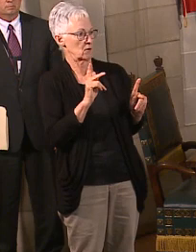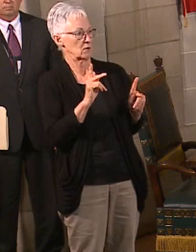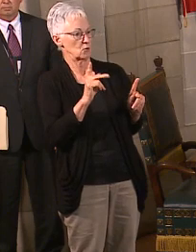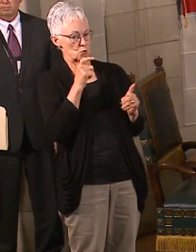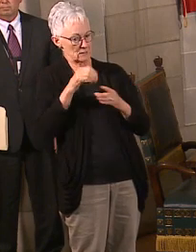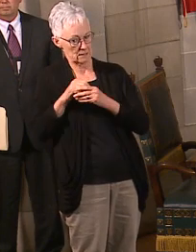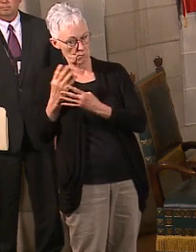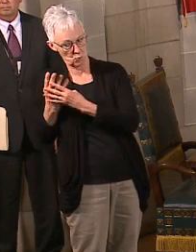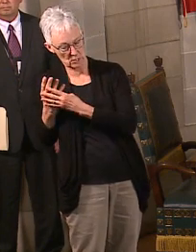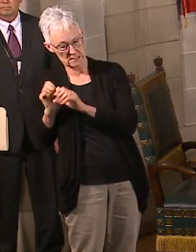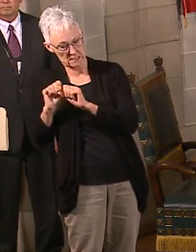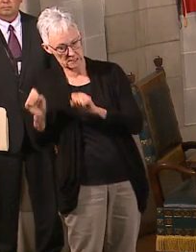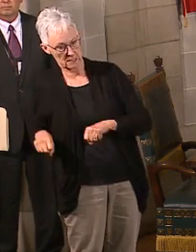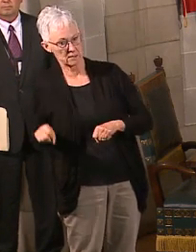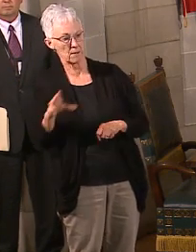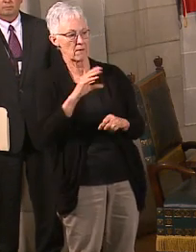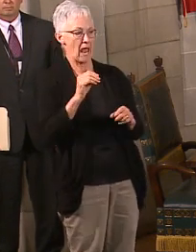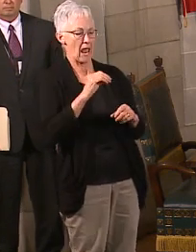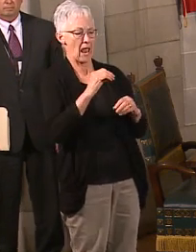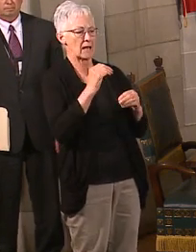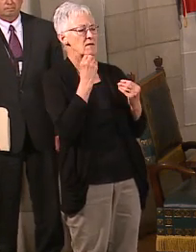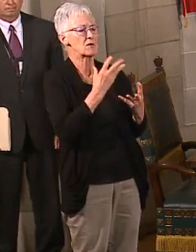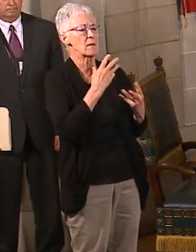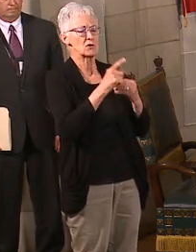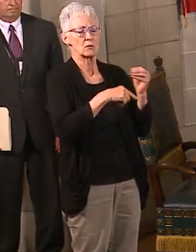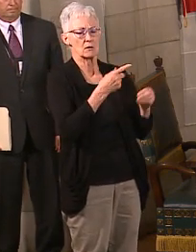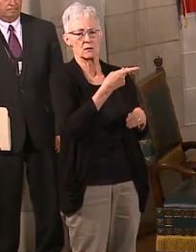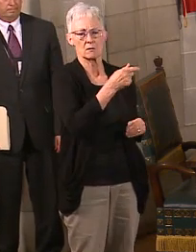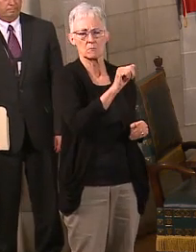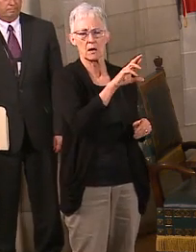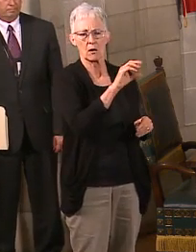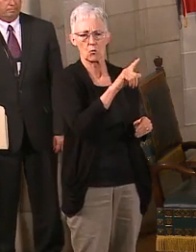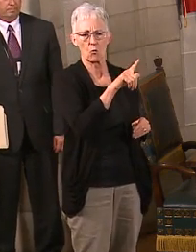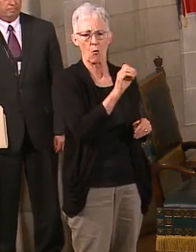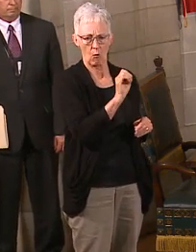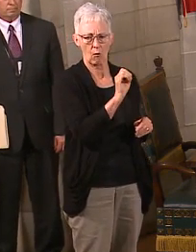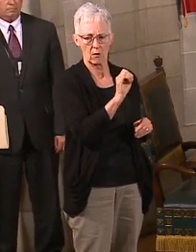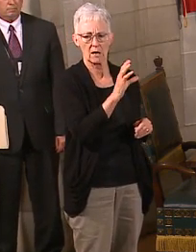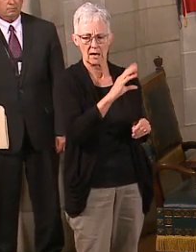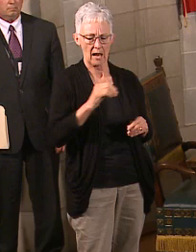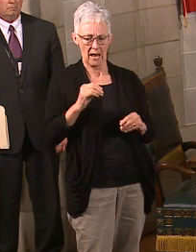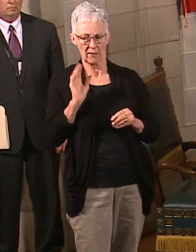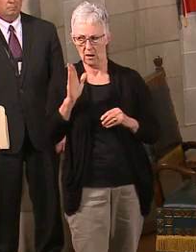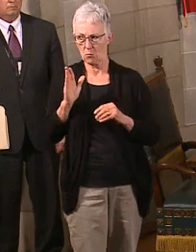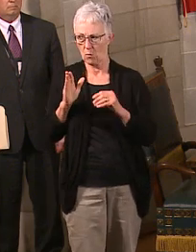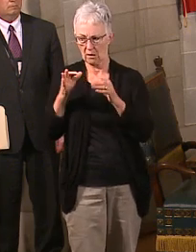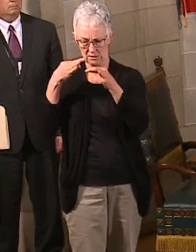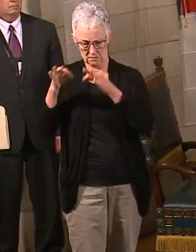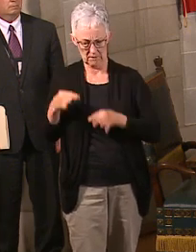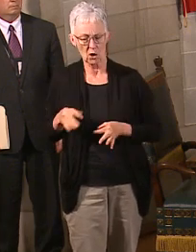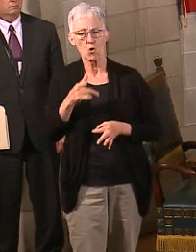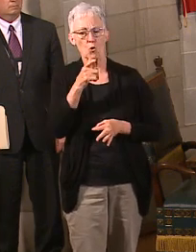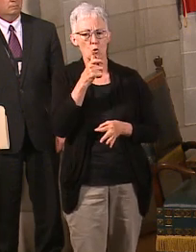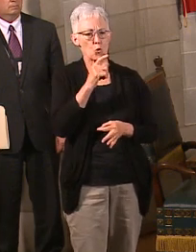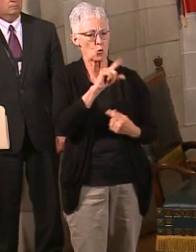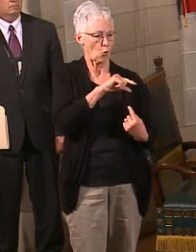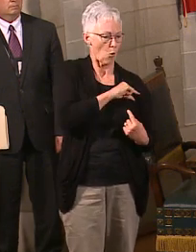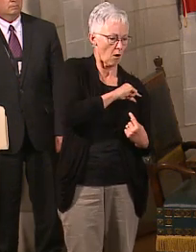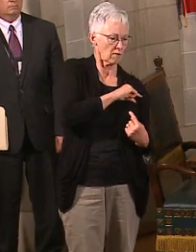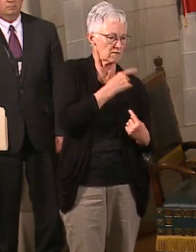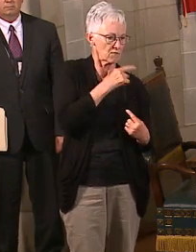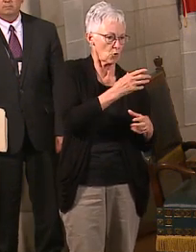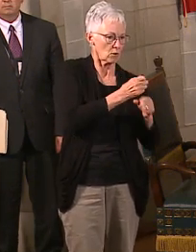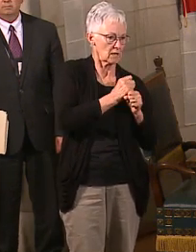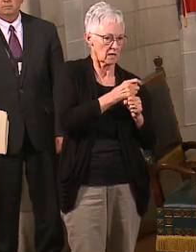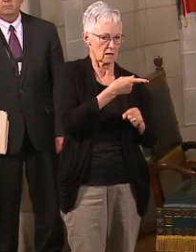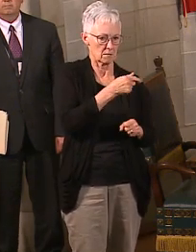that we aren't paroling people fast enough. So that will have some more detailed information about who is actually parole eligible. And let me just give you kind of a ballpark number. These are numbers